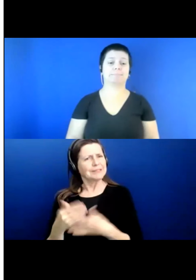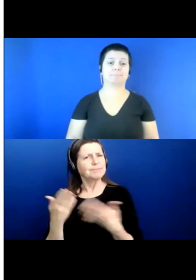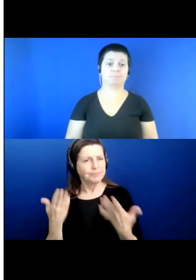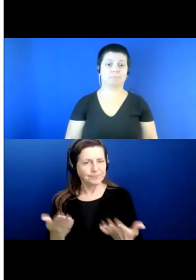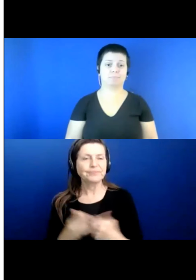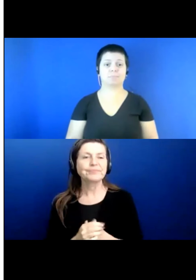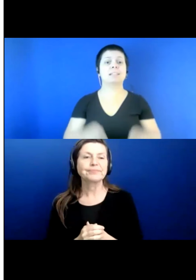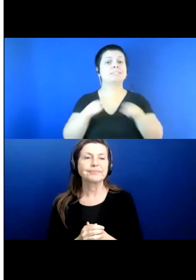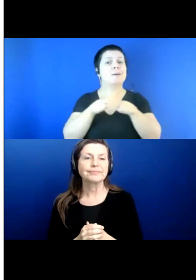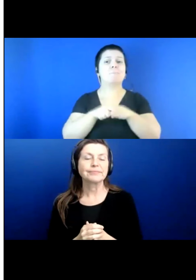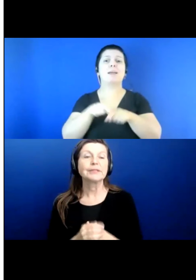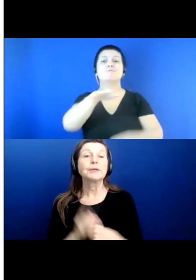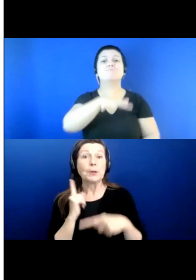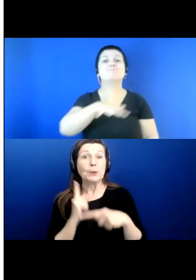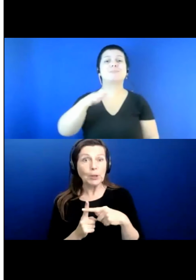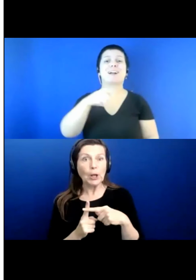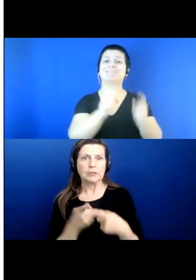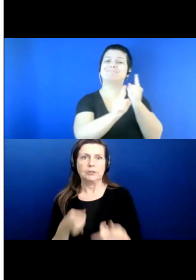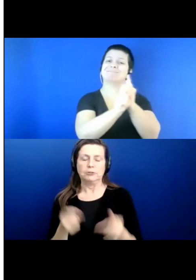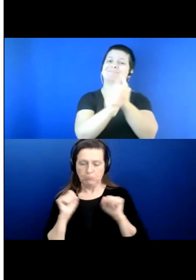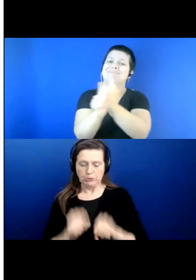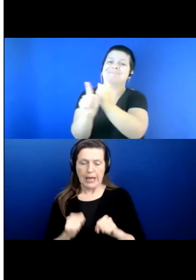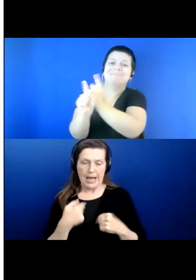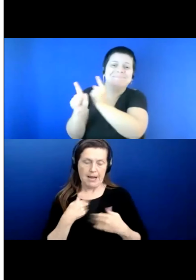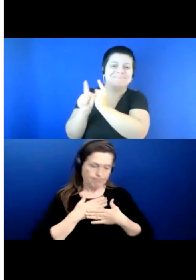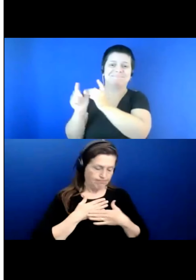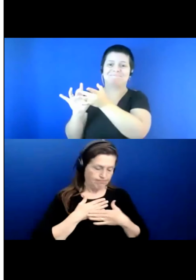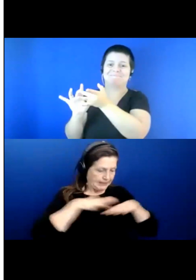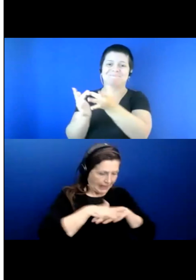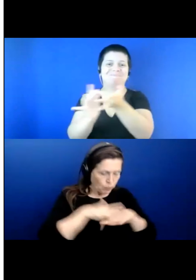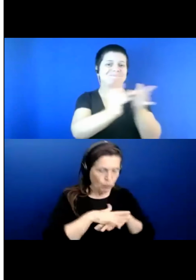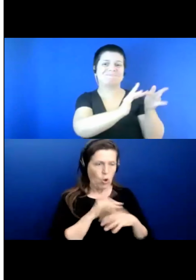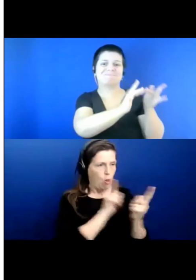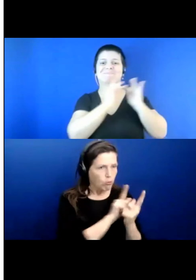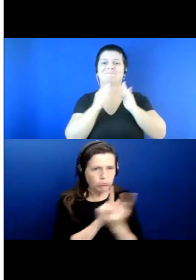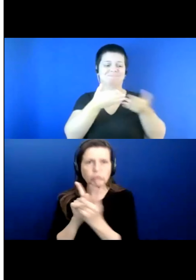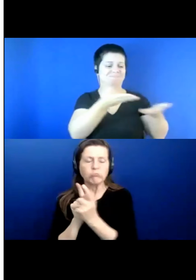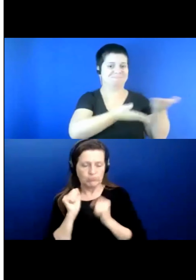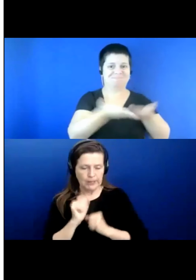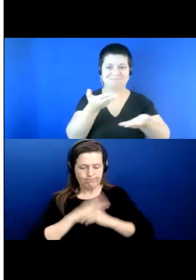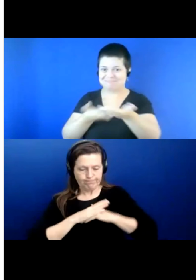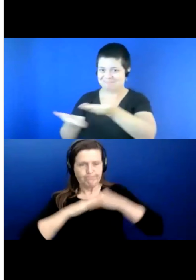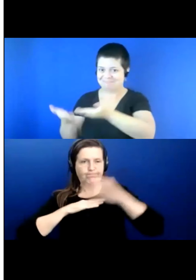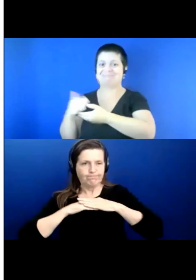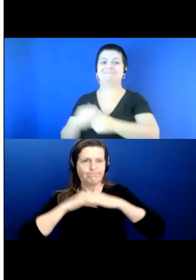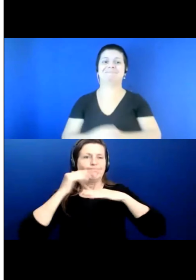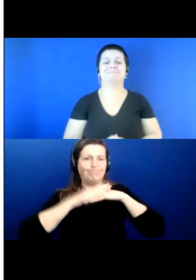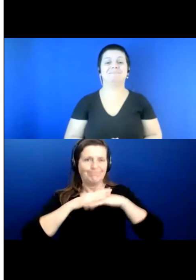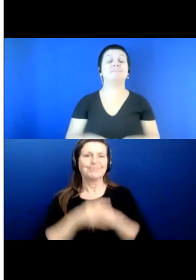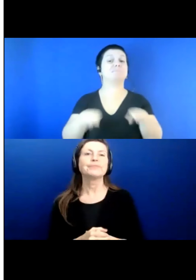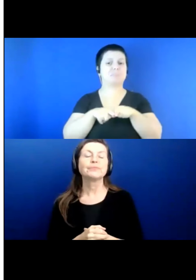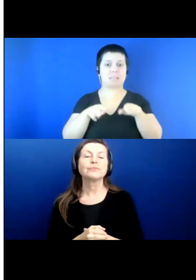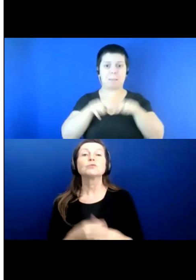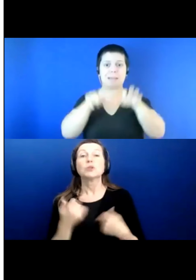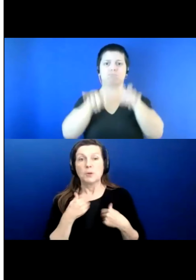where you can find each other. Build your own network. In the meantime, we worked on our website to make it more